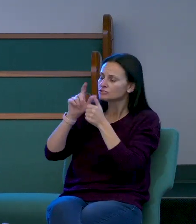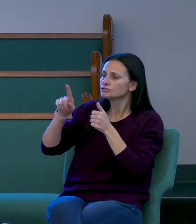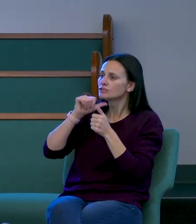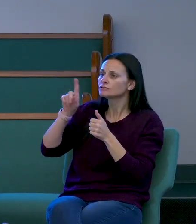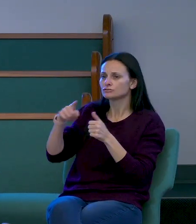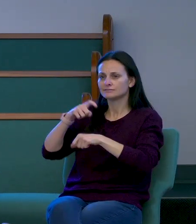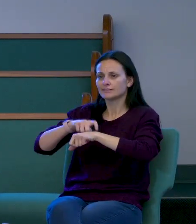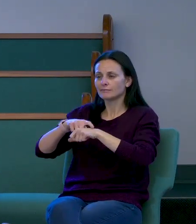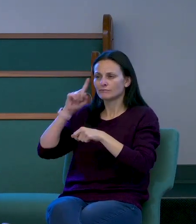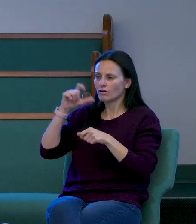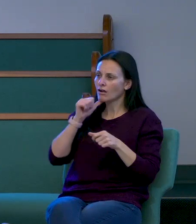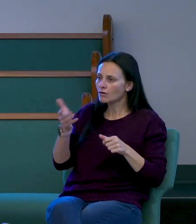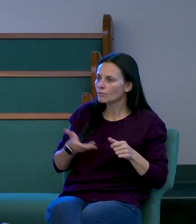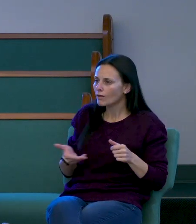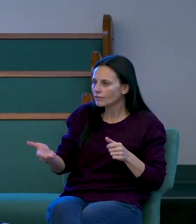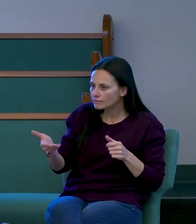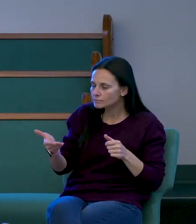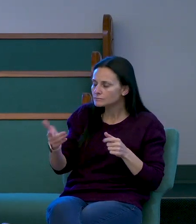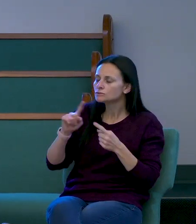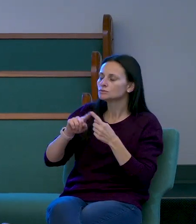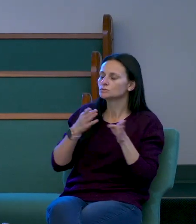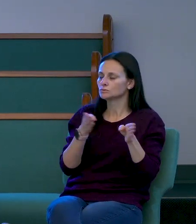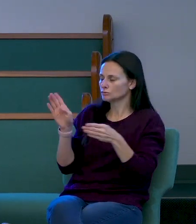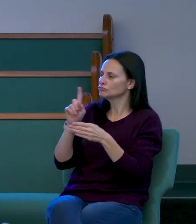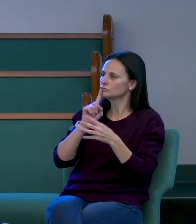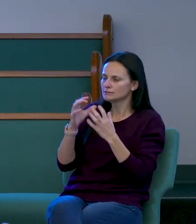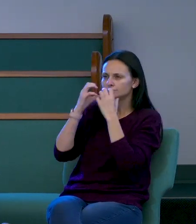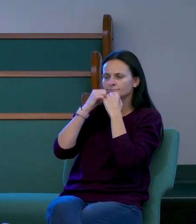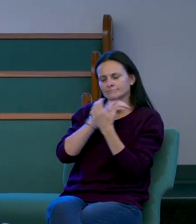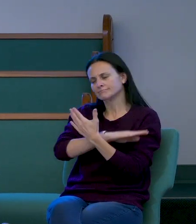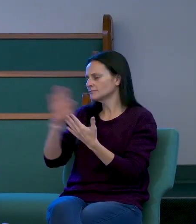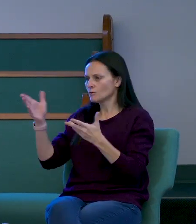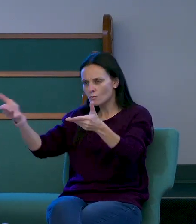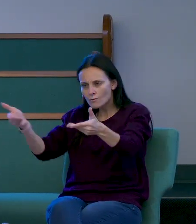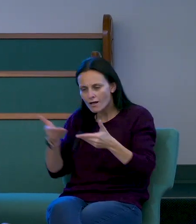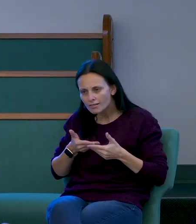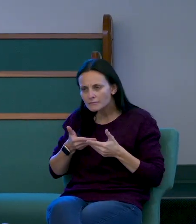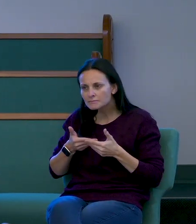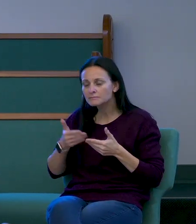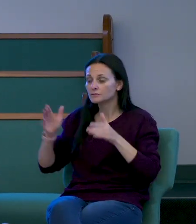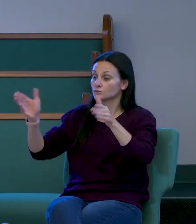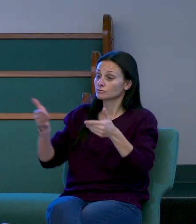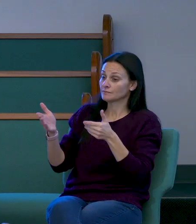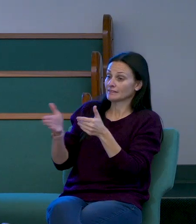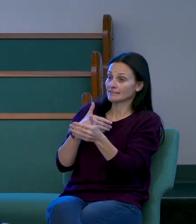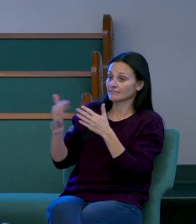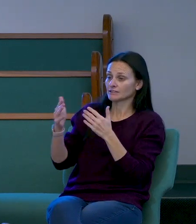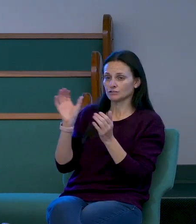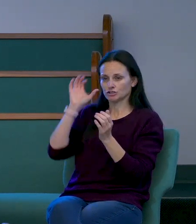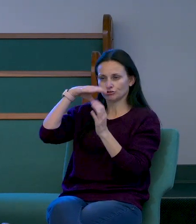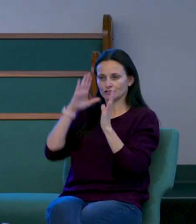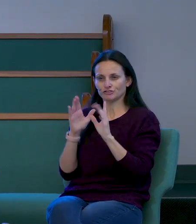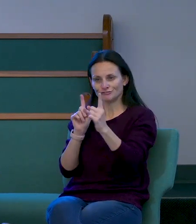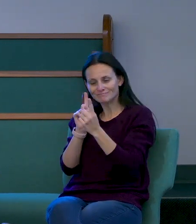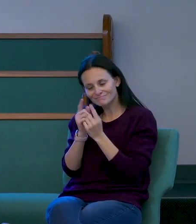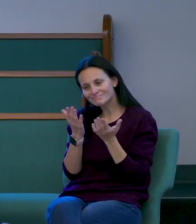of unwelcome to a time of radical welcome, to welcome even the stranger.